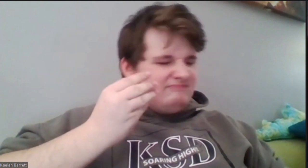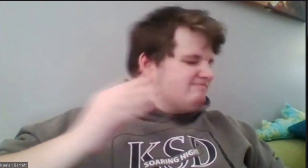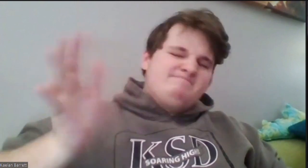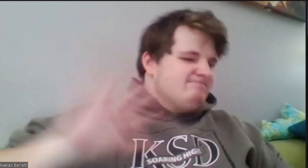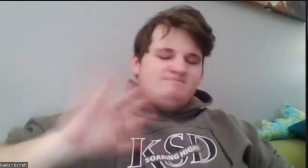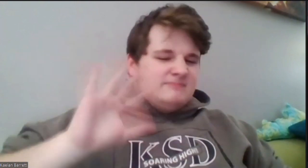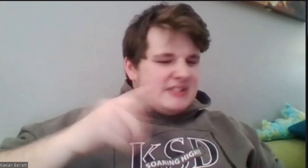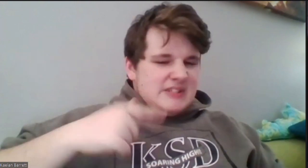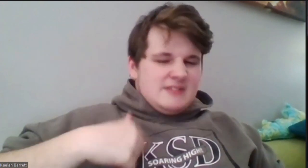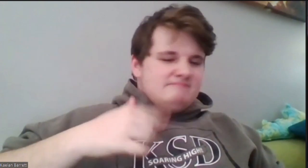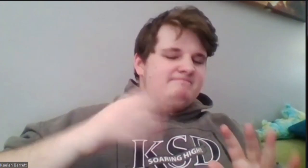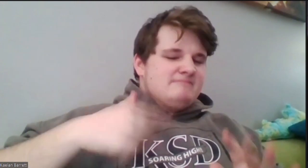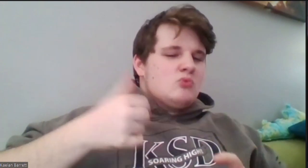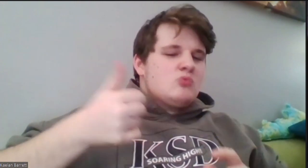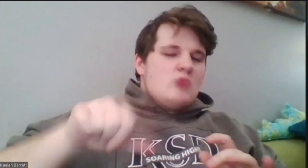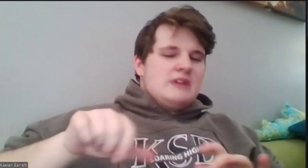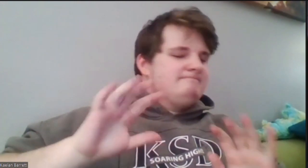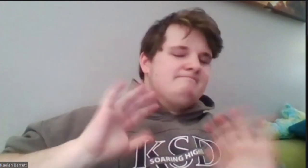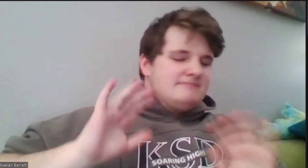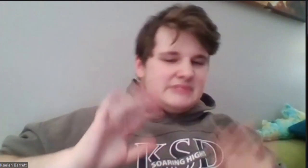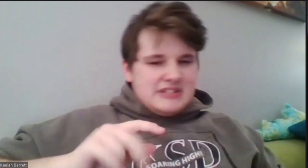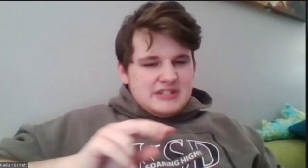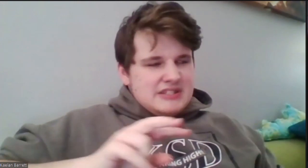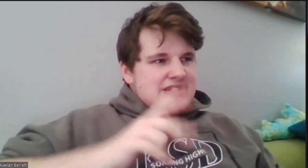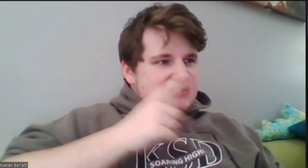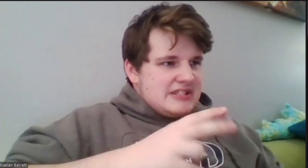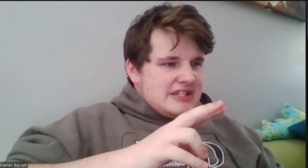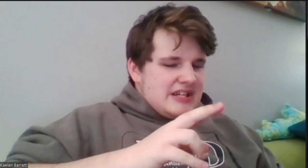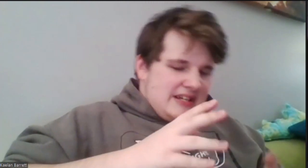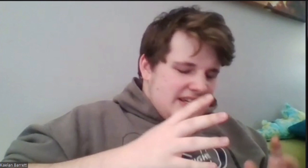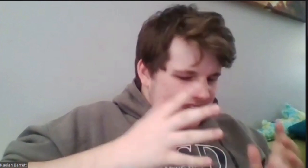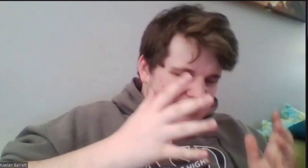No, I can't go. There's no way. Nope, can't do it.